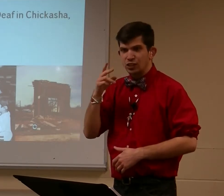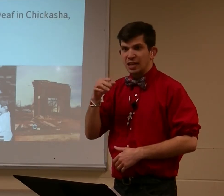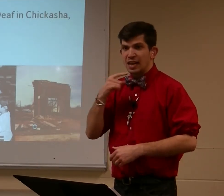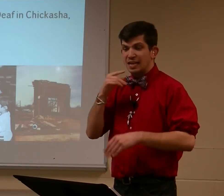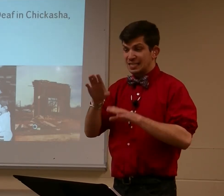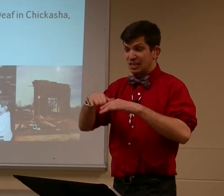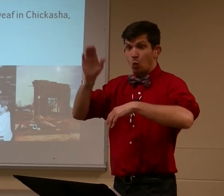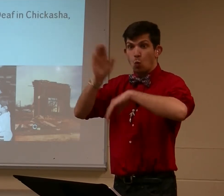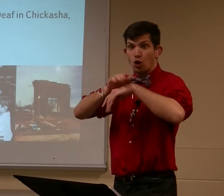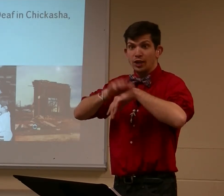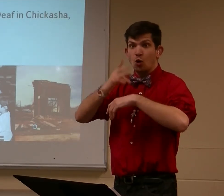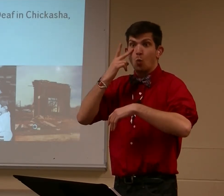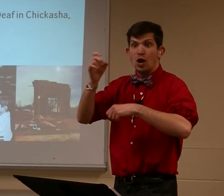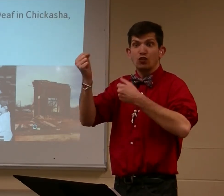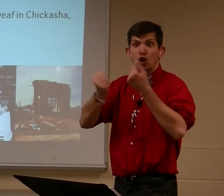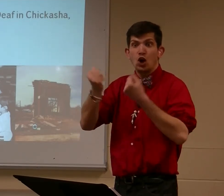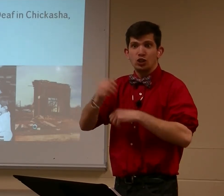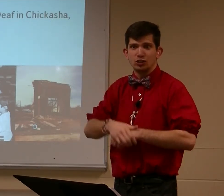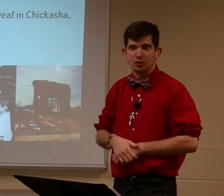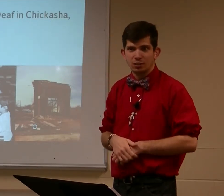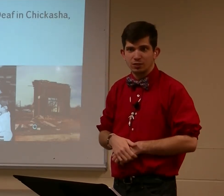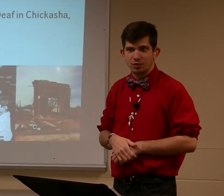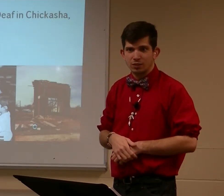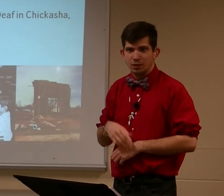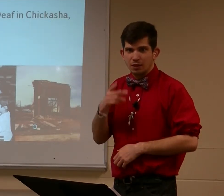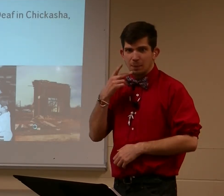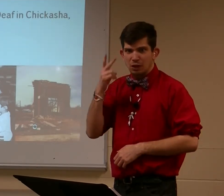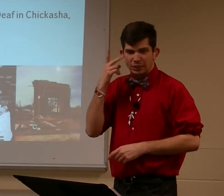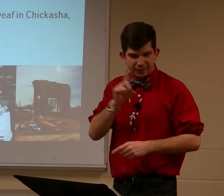and it says, warning, watch for cars. Parents see the